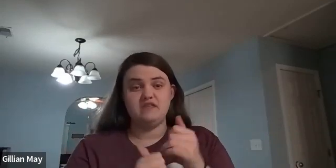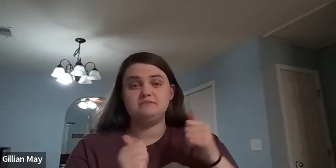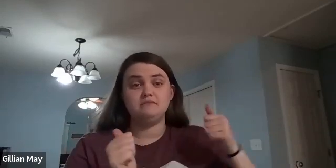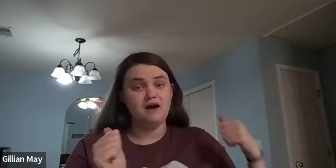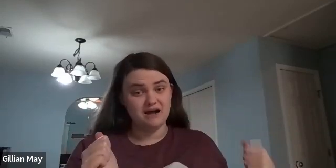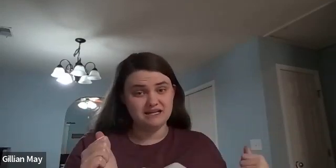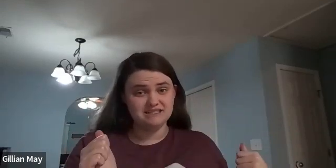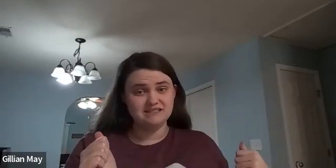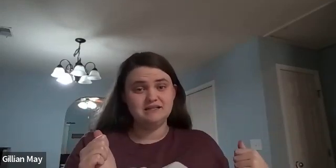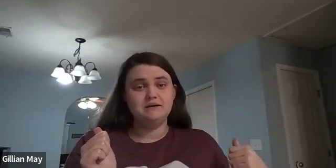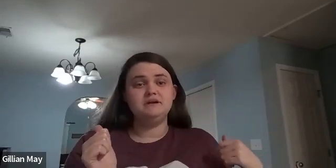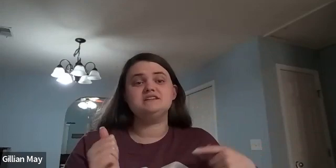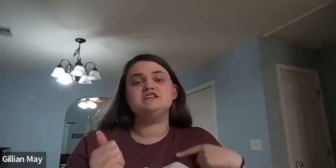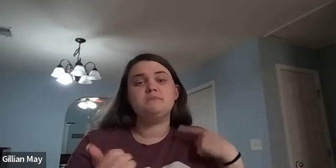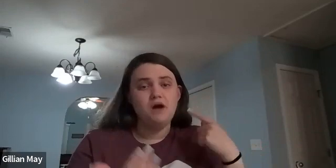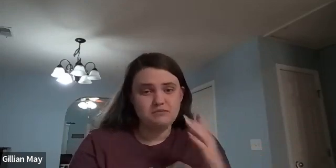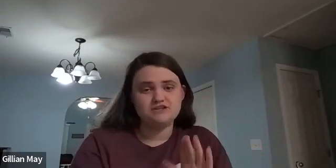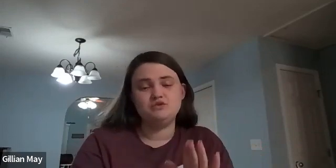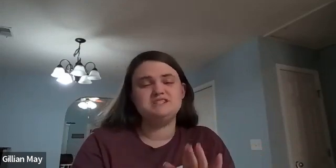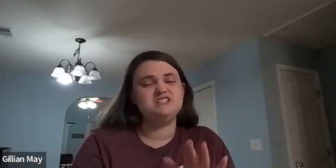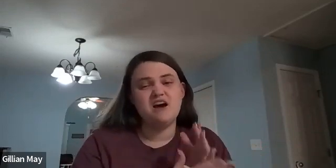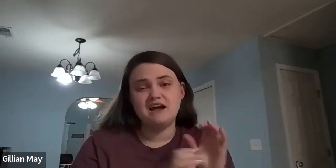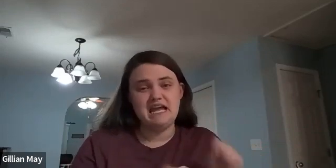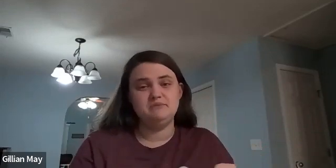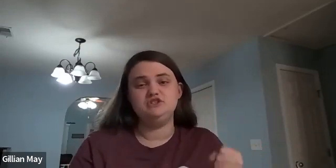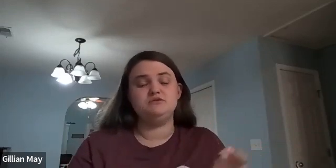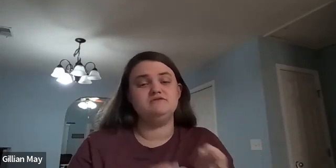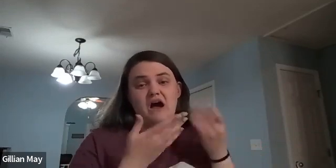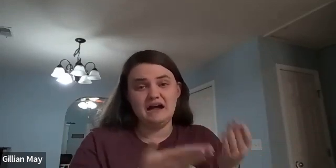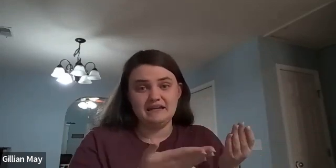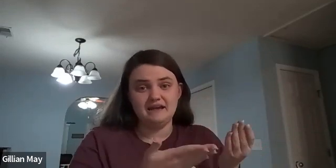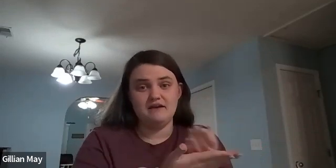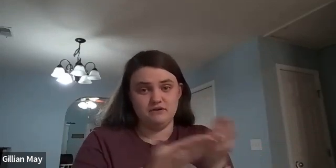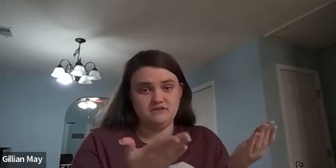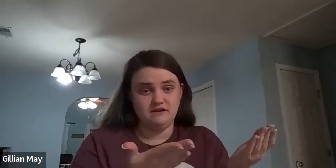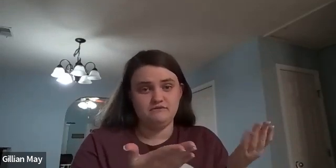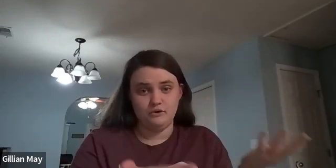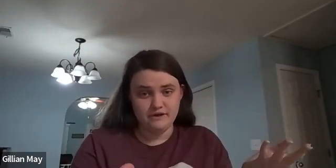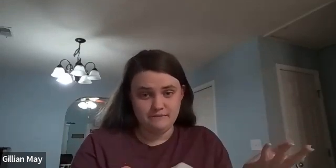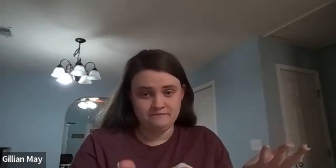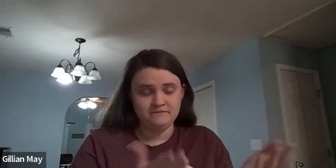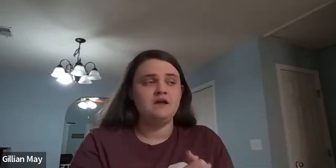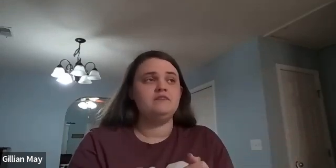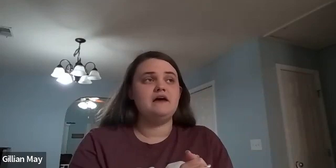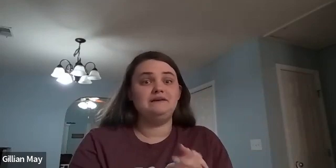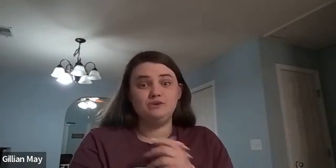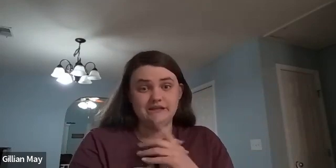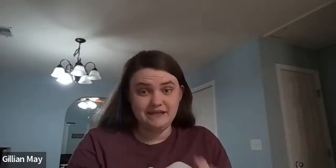been behind because their public school was just not able to provide everything for them that they really